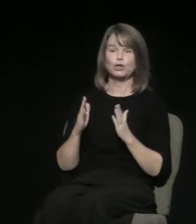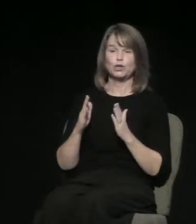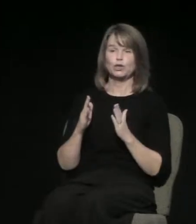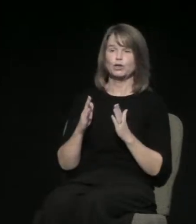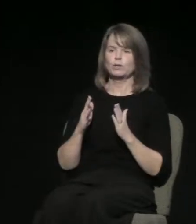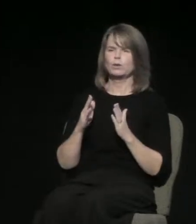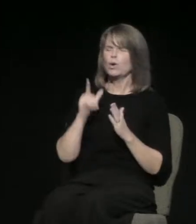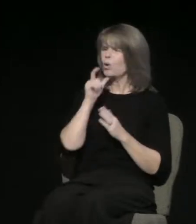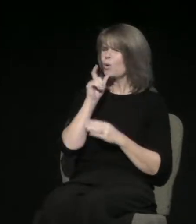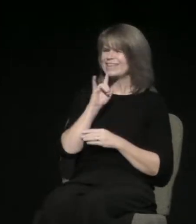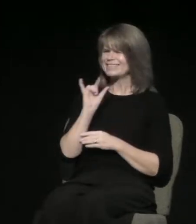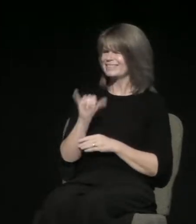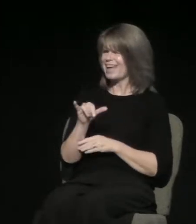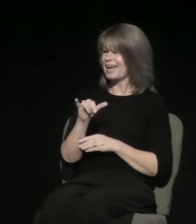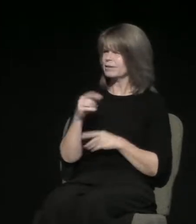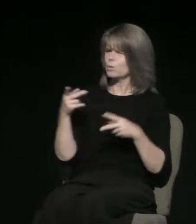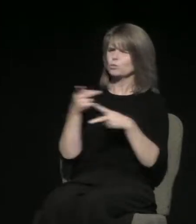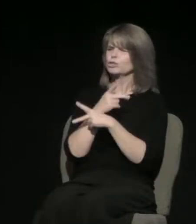And Who Was That